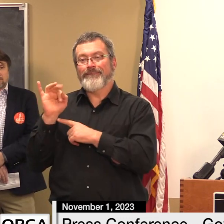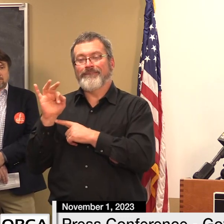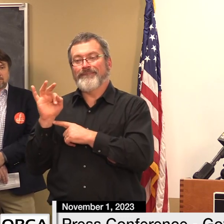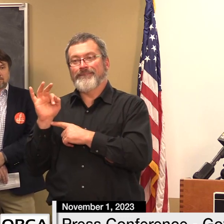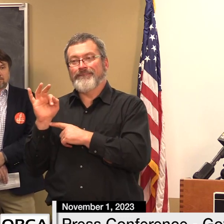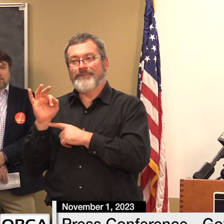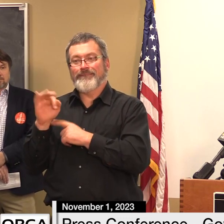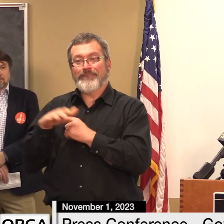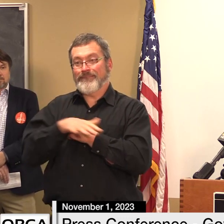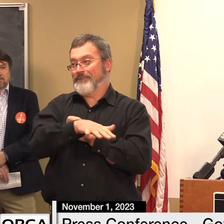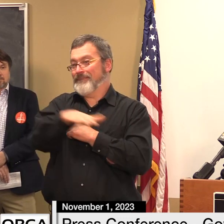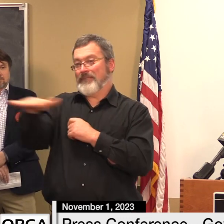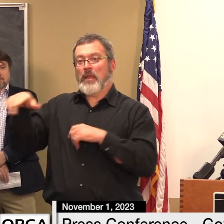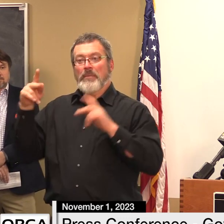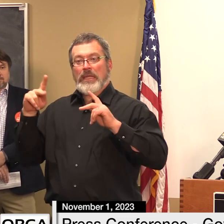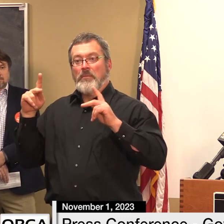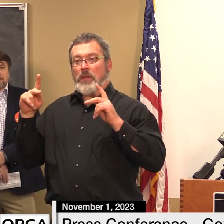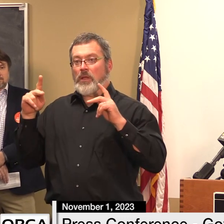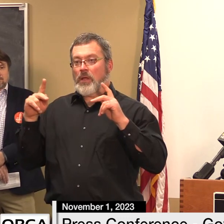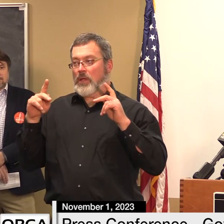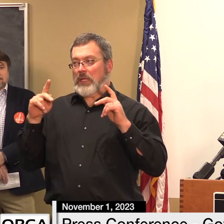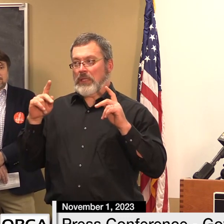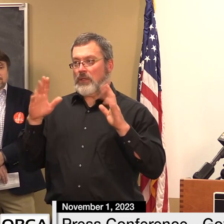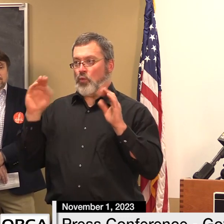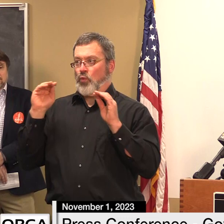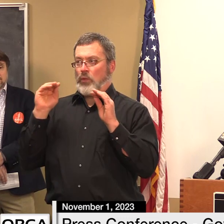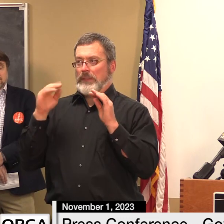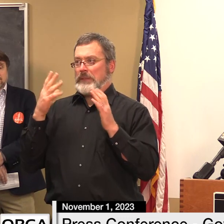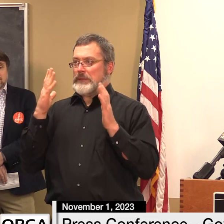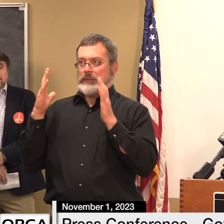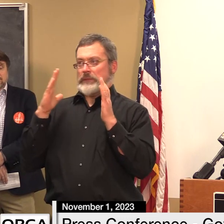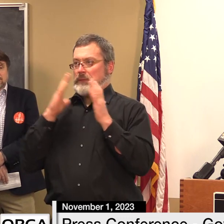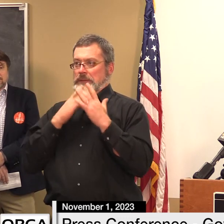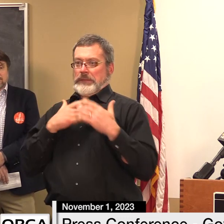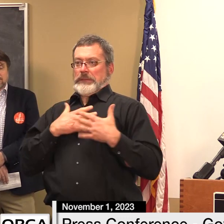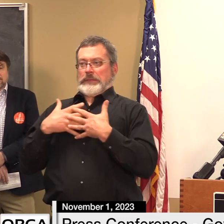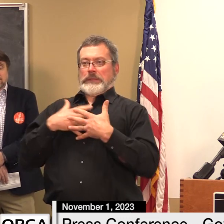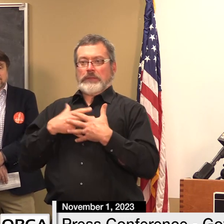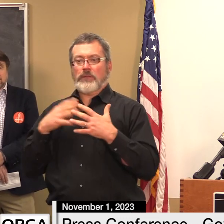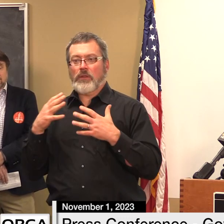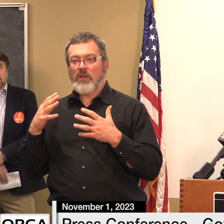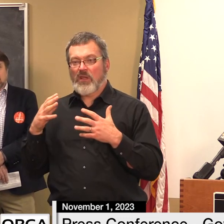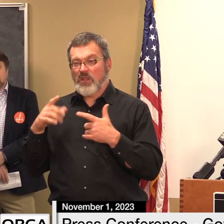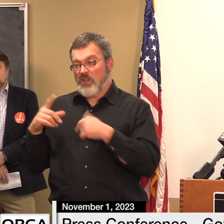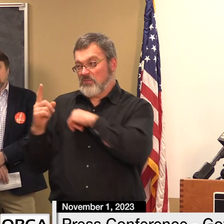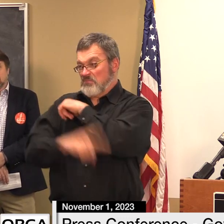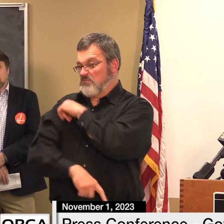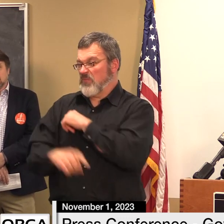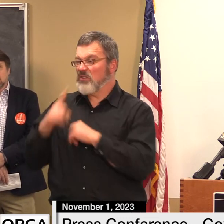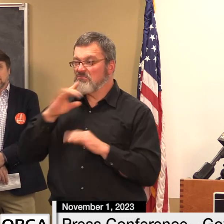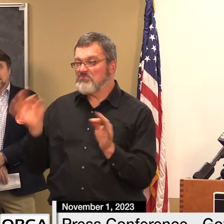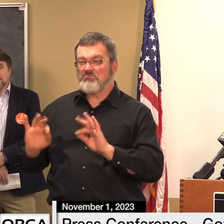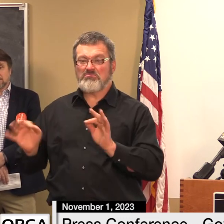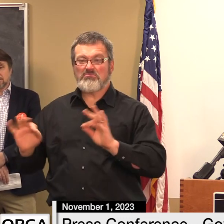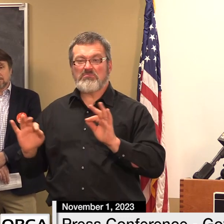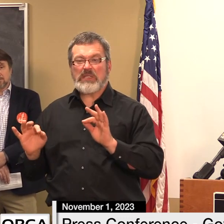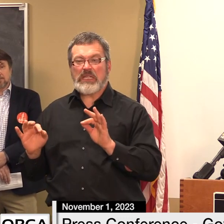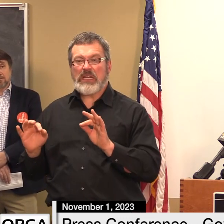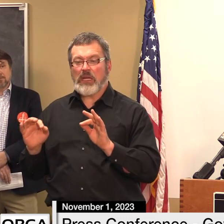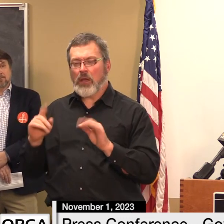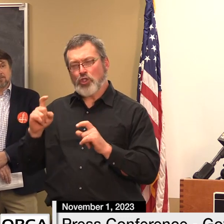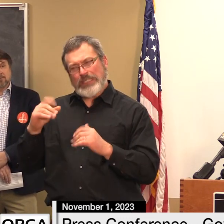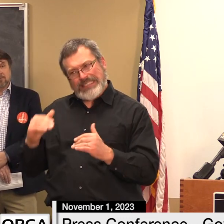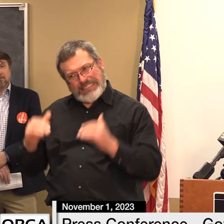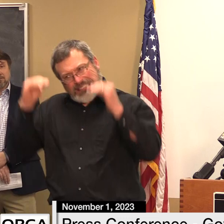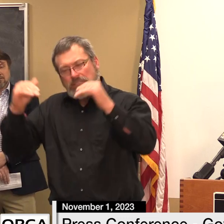enough to slow down at the current punitive measures, then those punitive measures have to be increased to make it just not